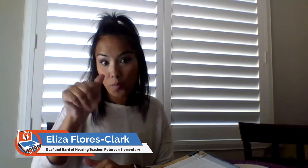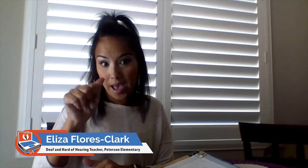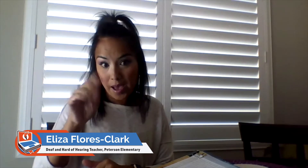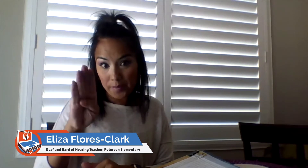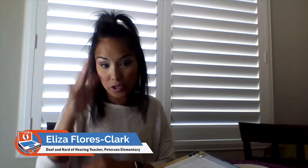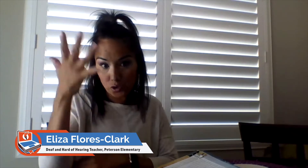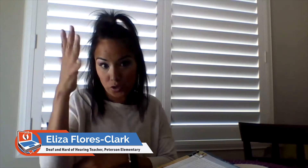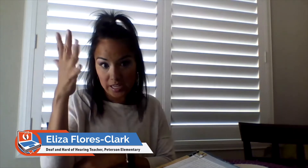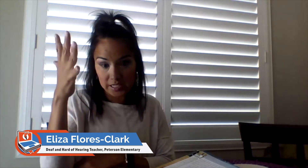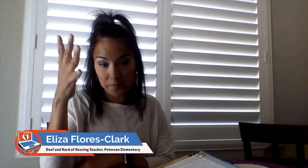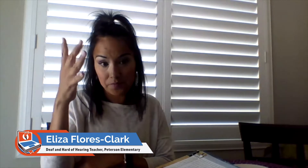baobab trees.